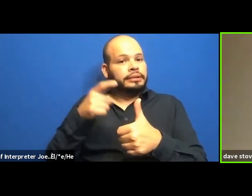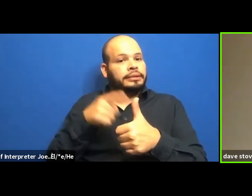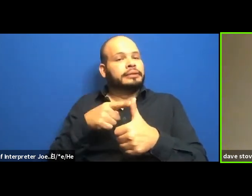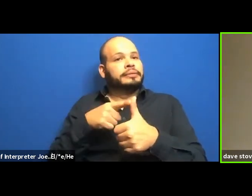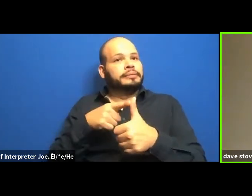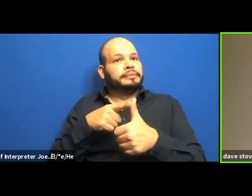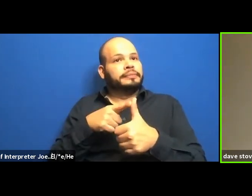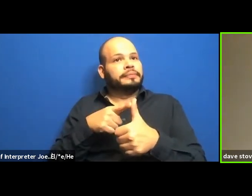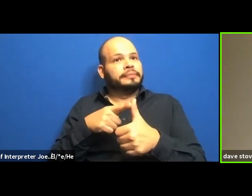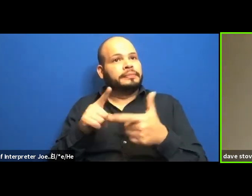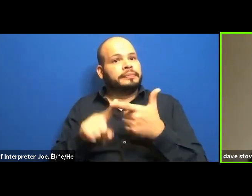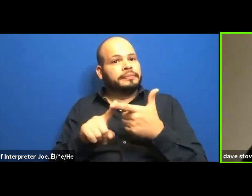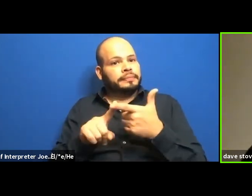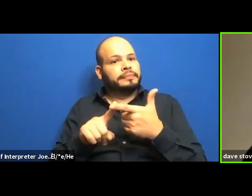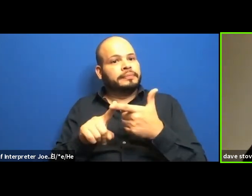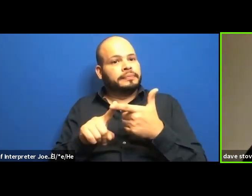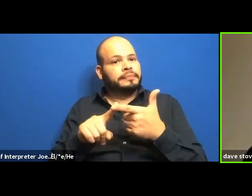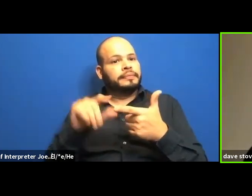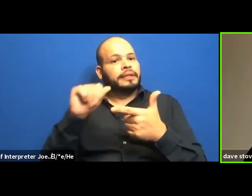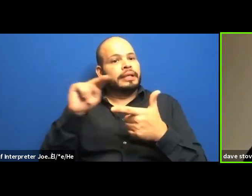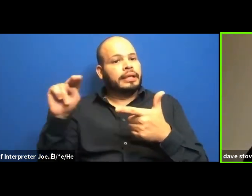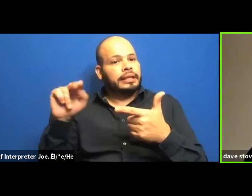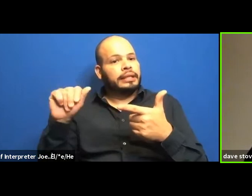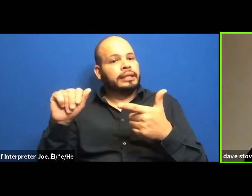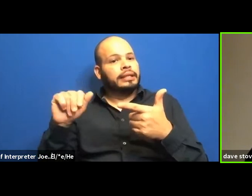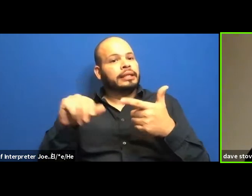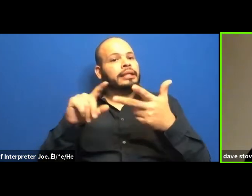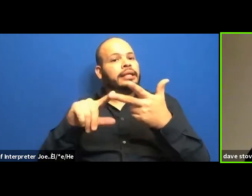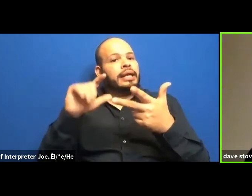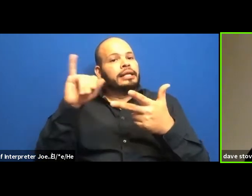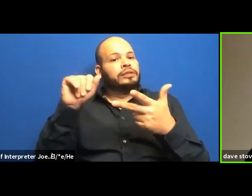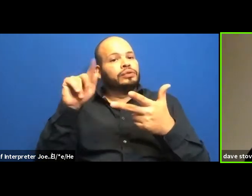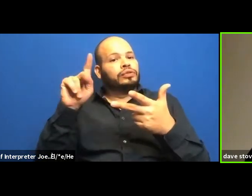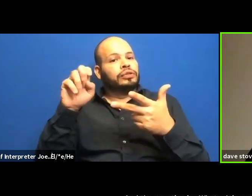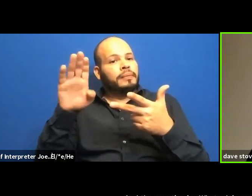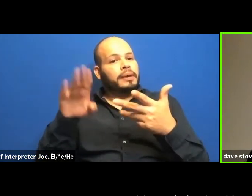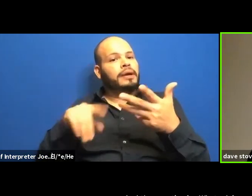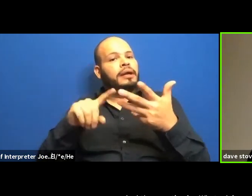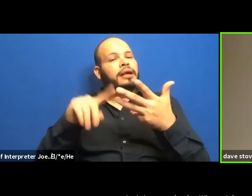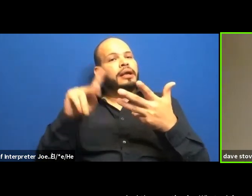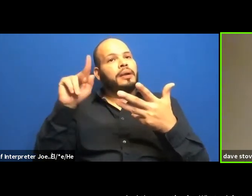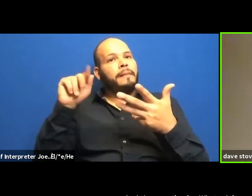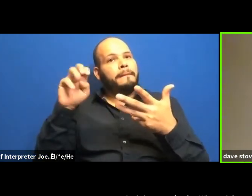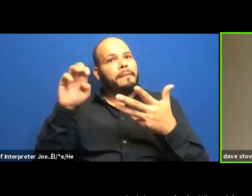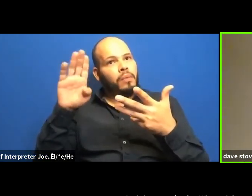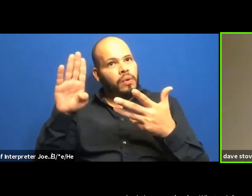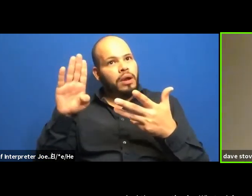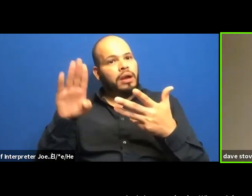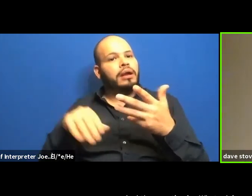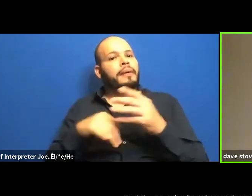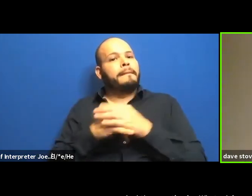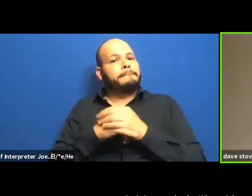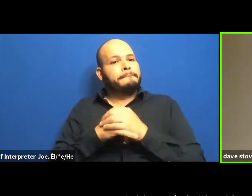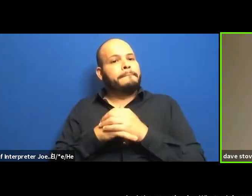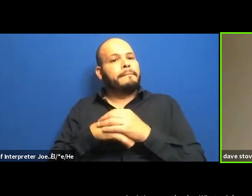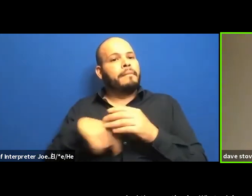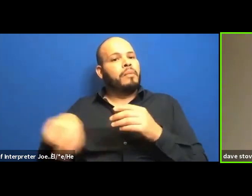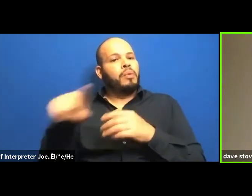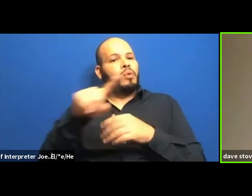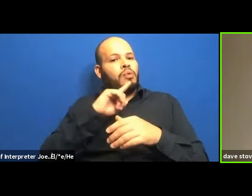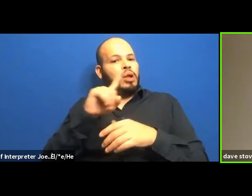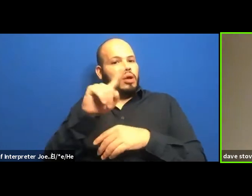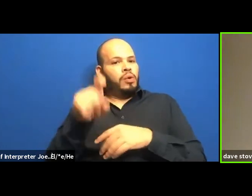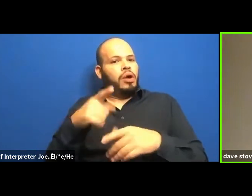the question is, what advice would you give young people who are interested in getting involved in activism or who are already involved